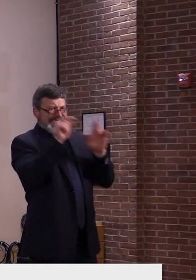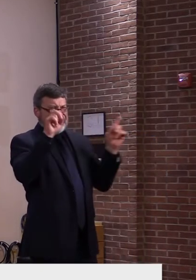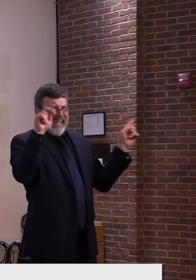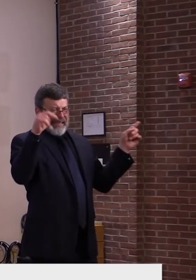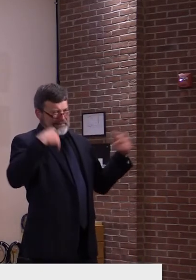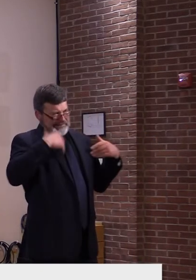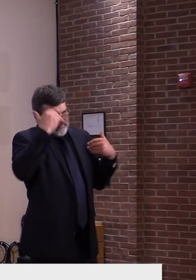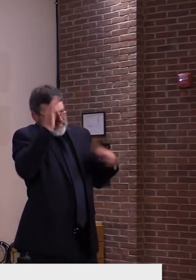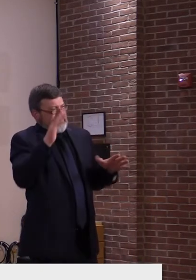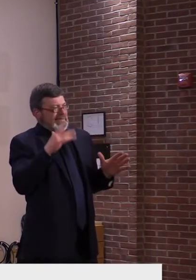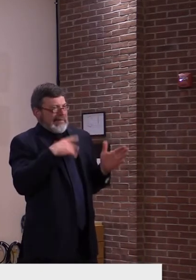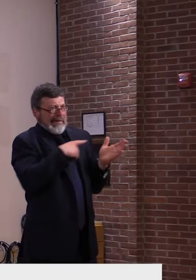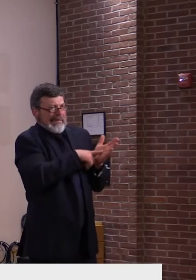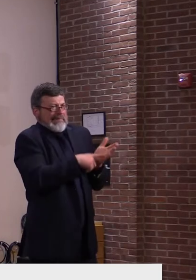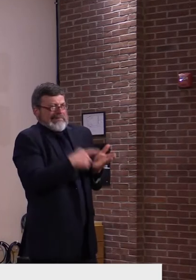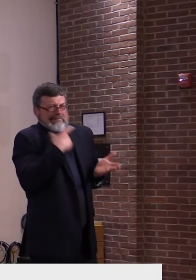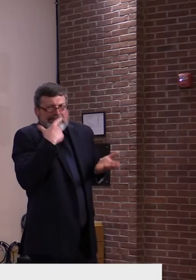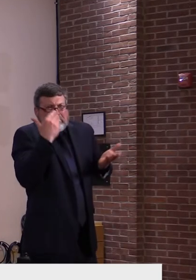it.